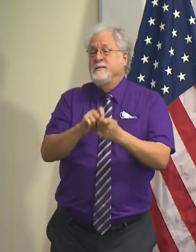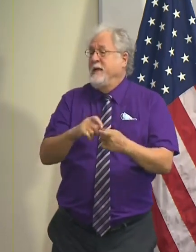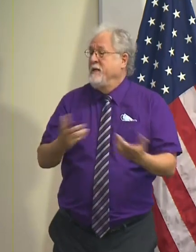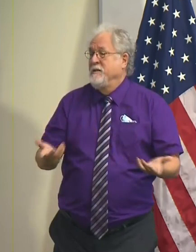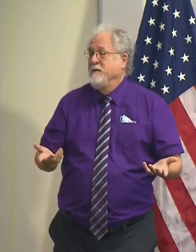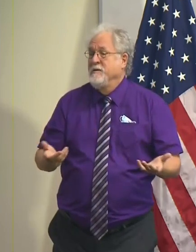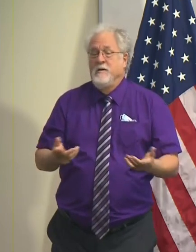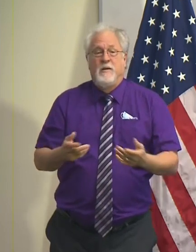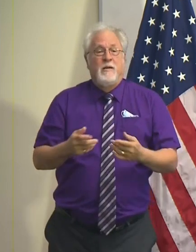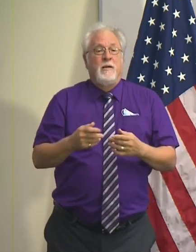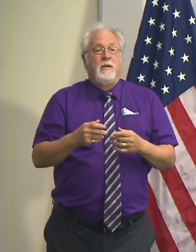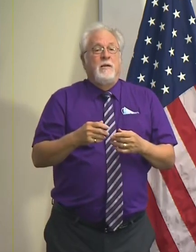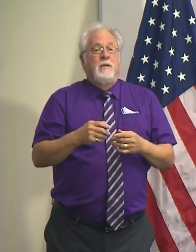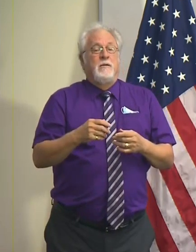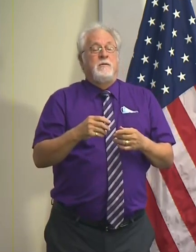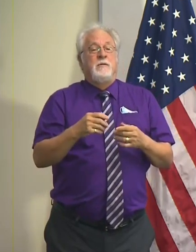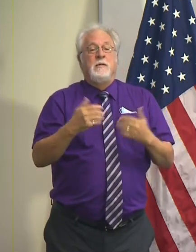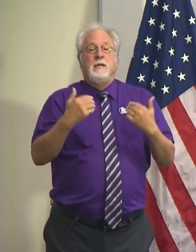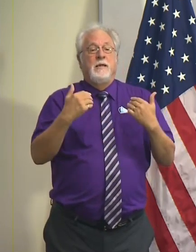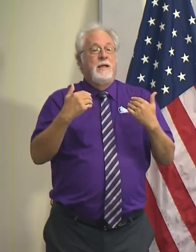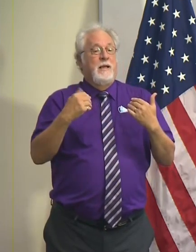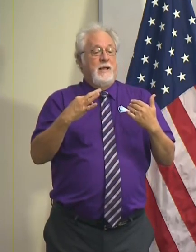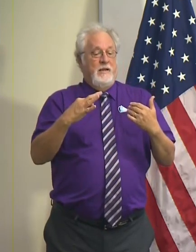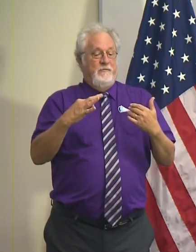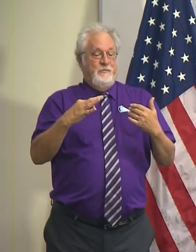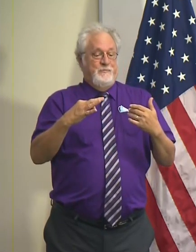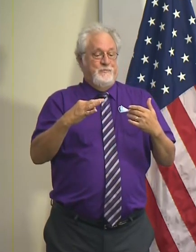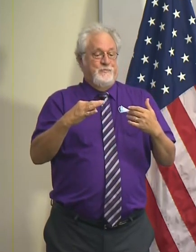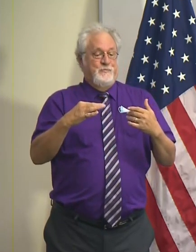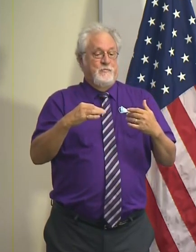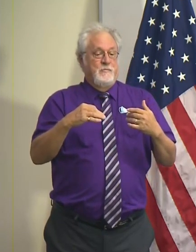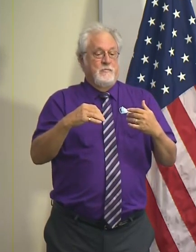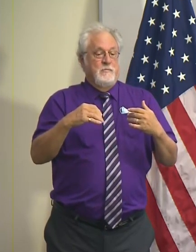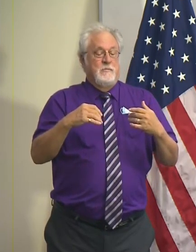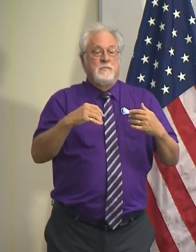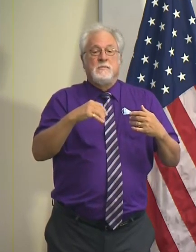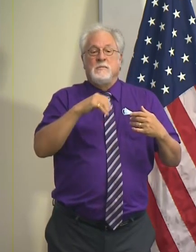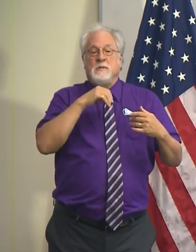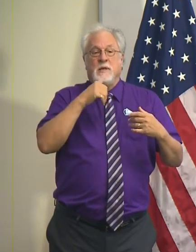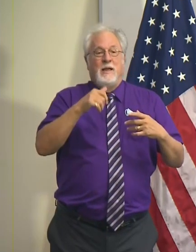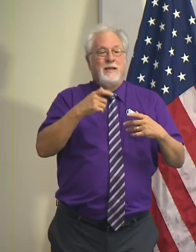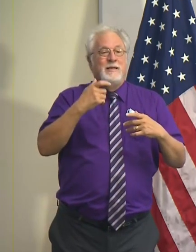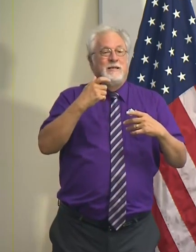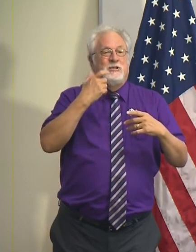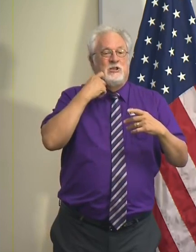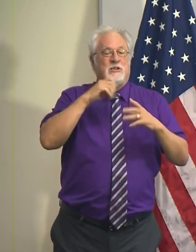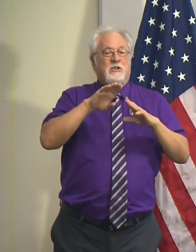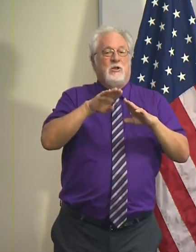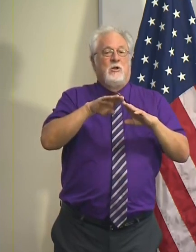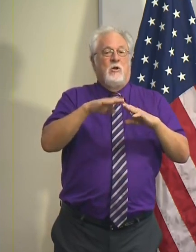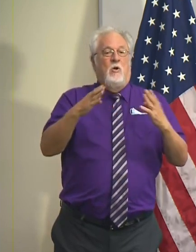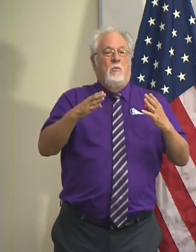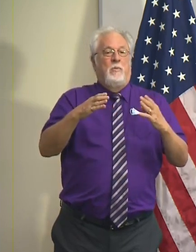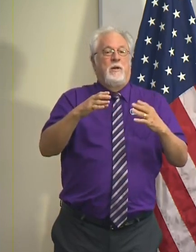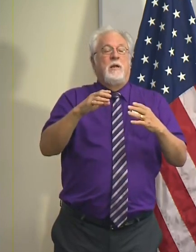is. If we hadn't just started K through 12 schools, opened our higher ed